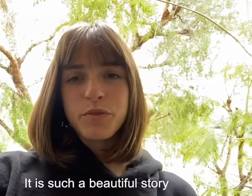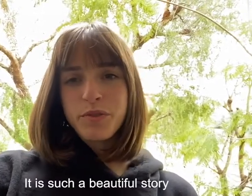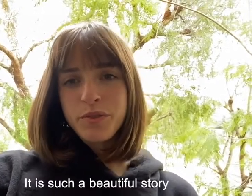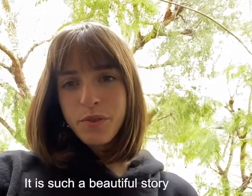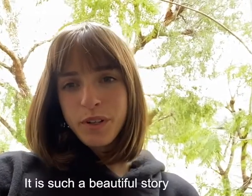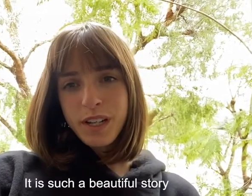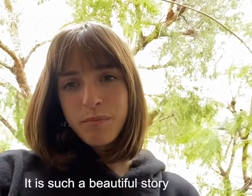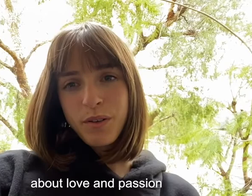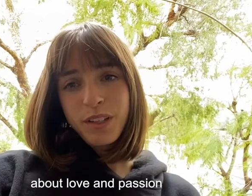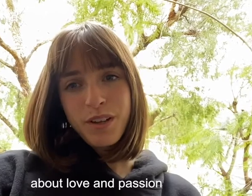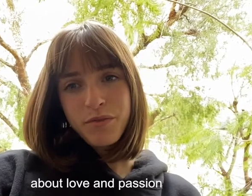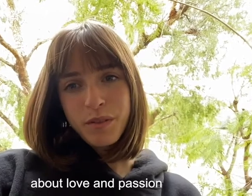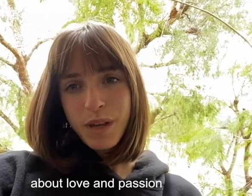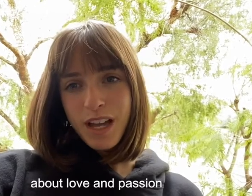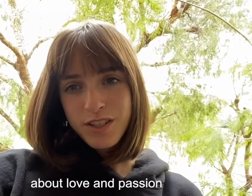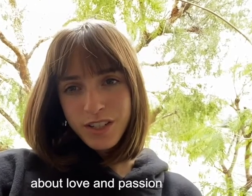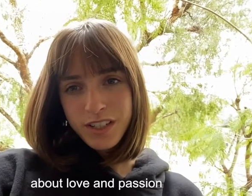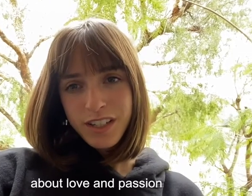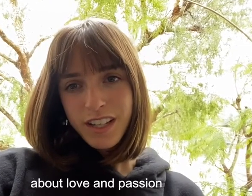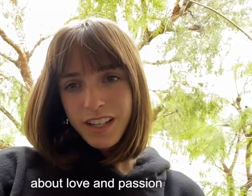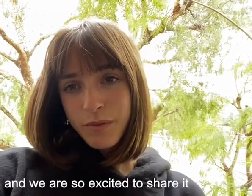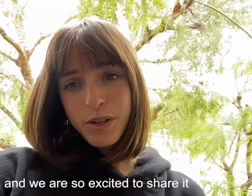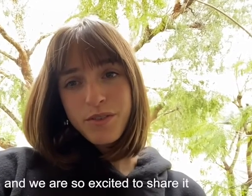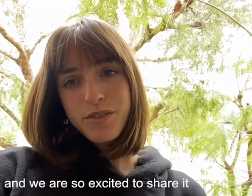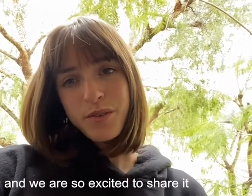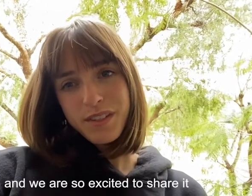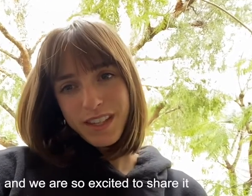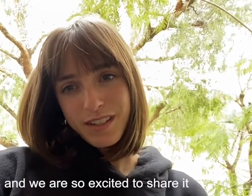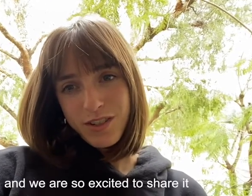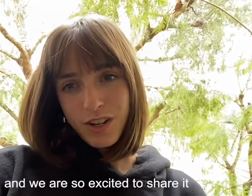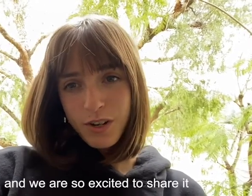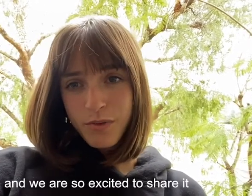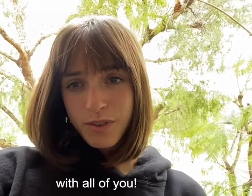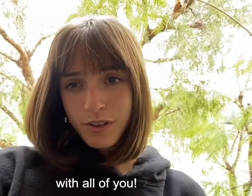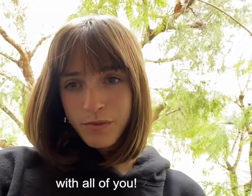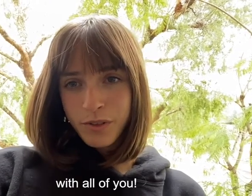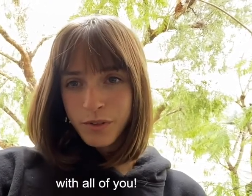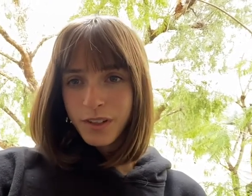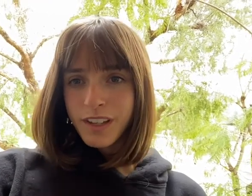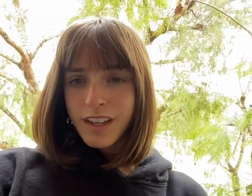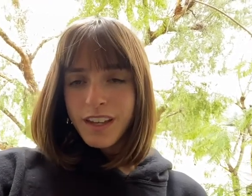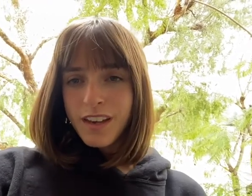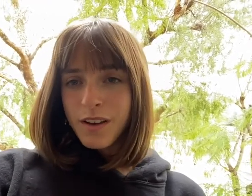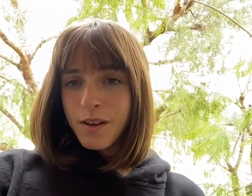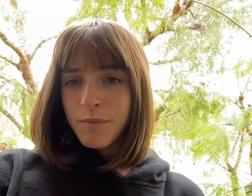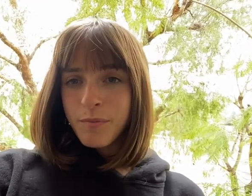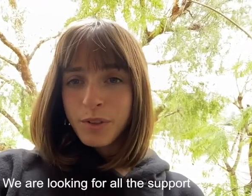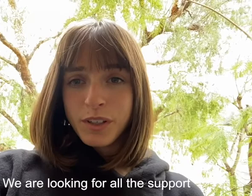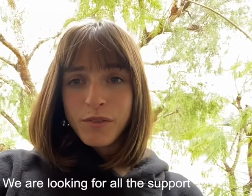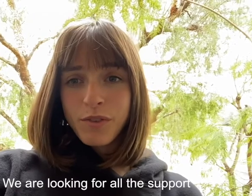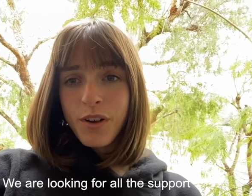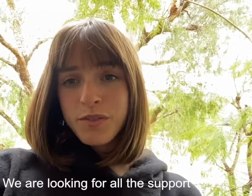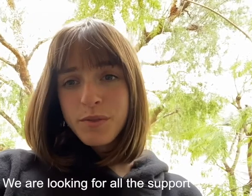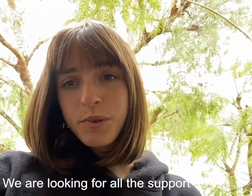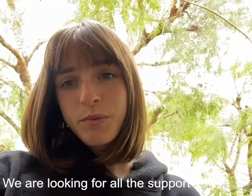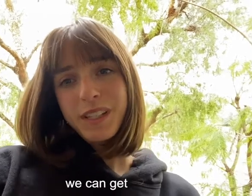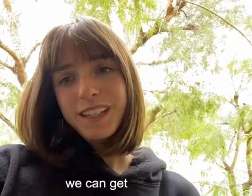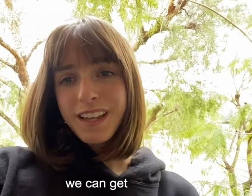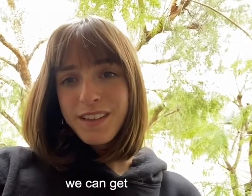story about love and passion, and we are so excited to share it with all of you. We're looking for all the support we can get,